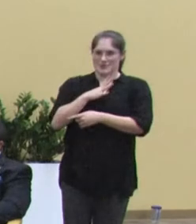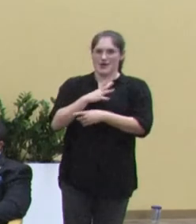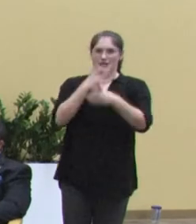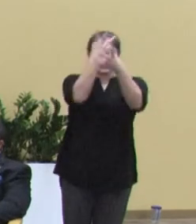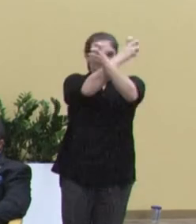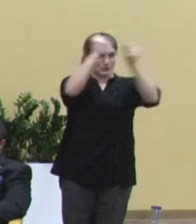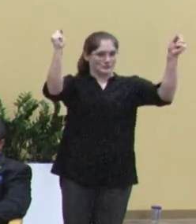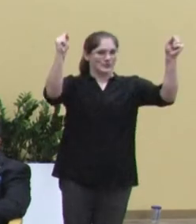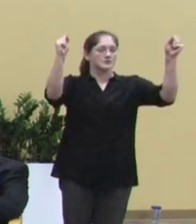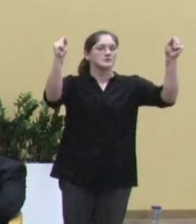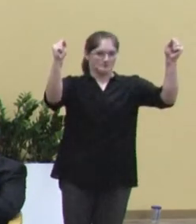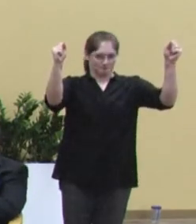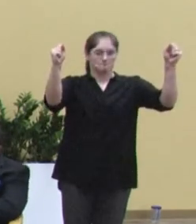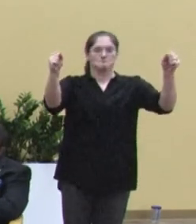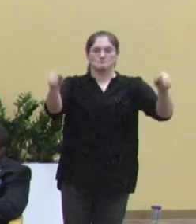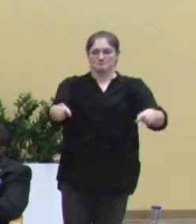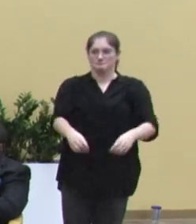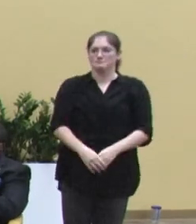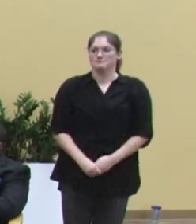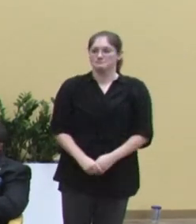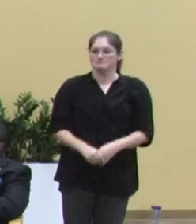States. Okay?